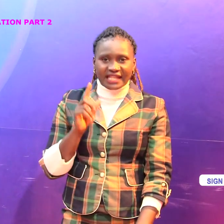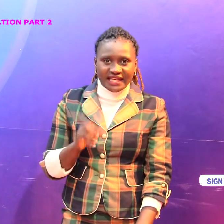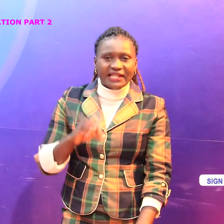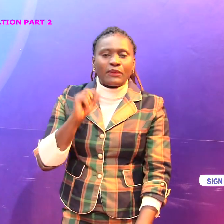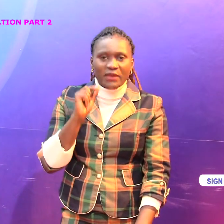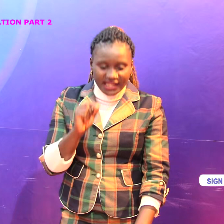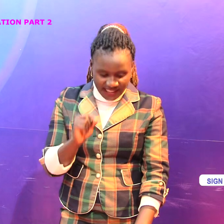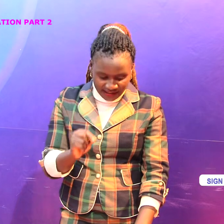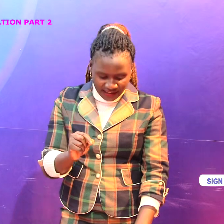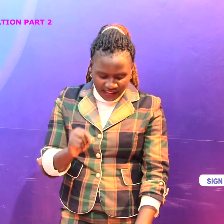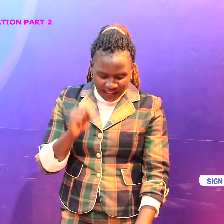indicate